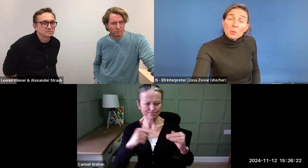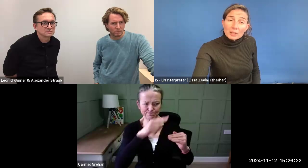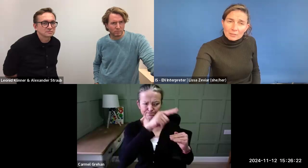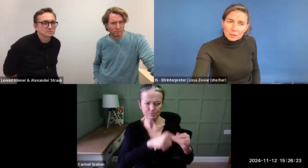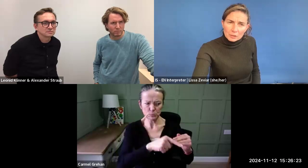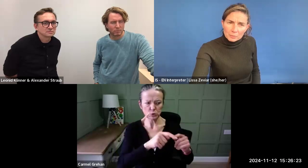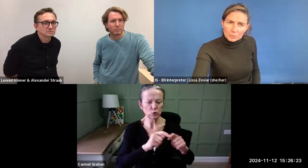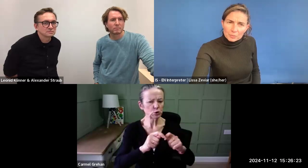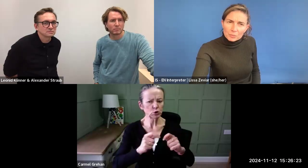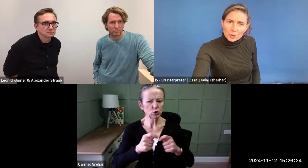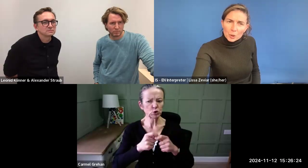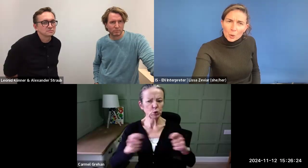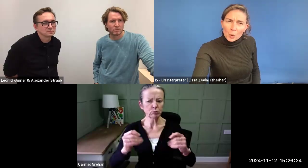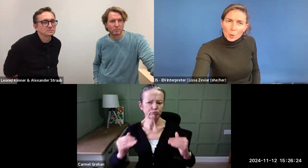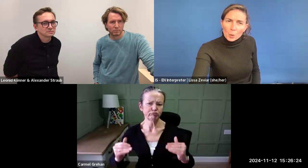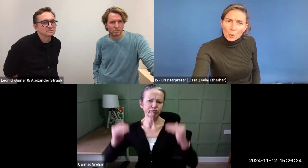For a B1 level,